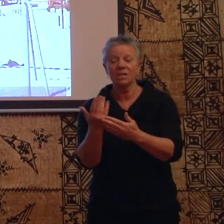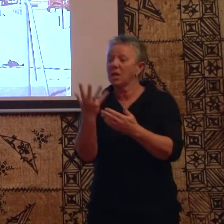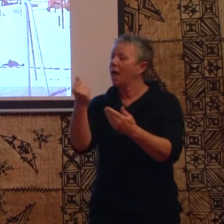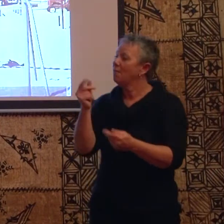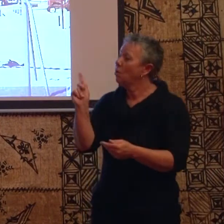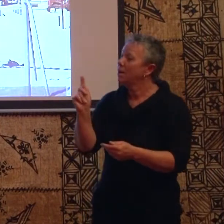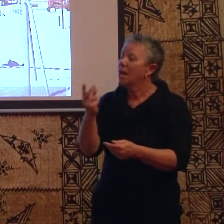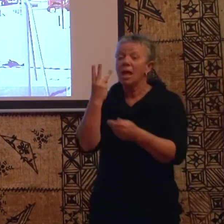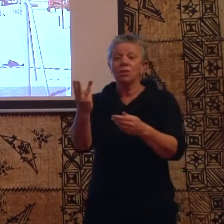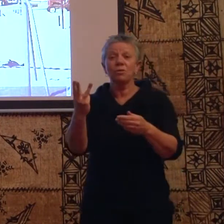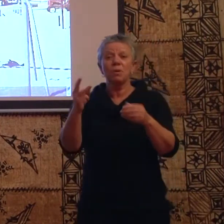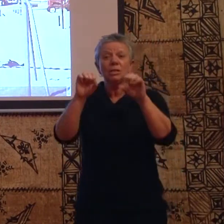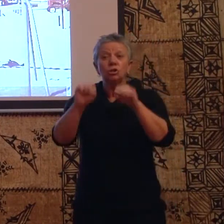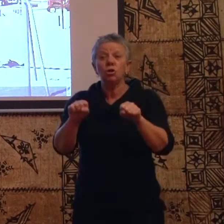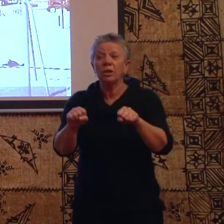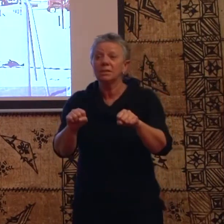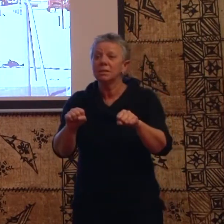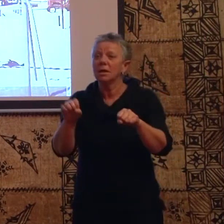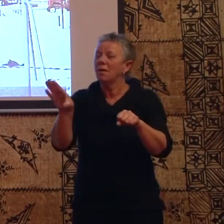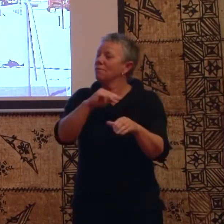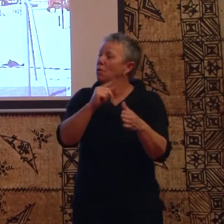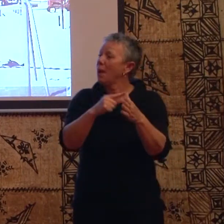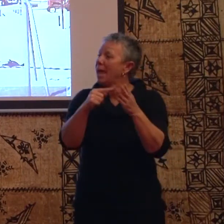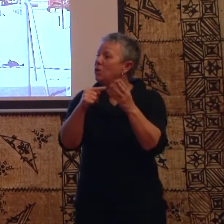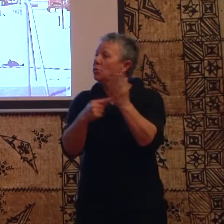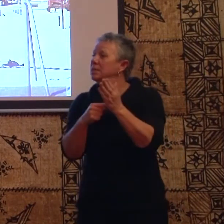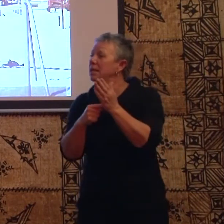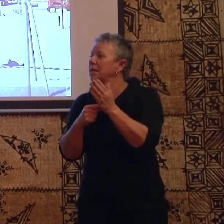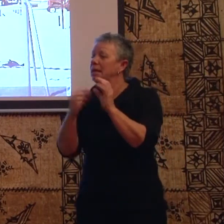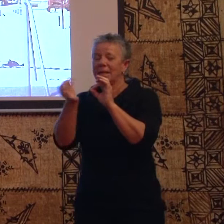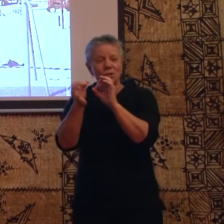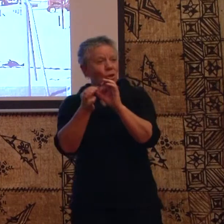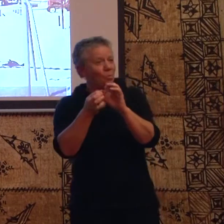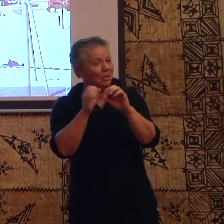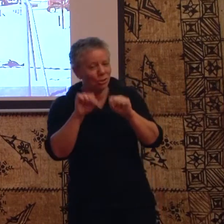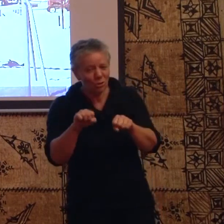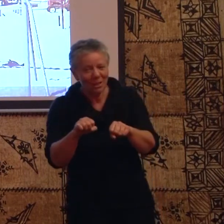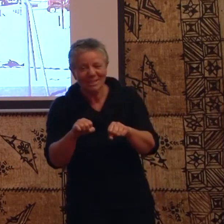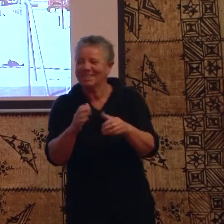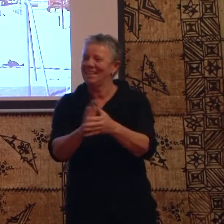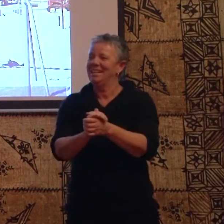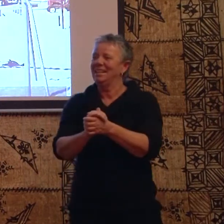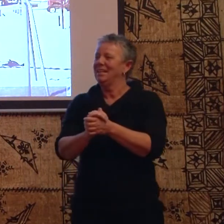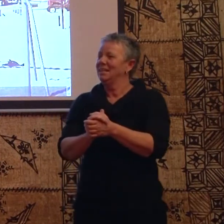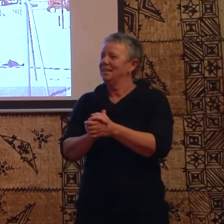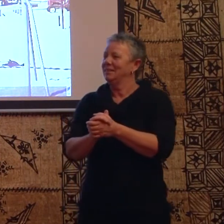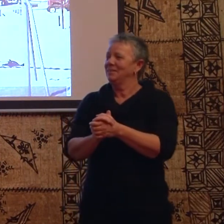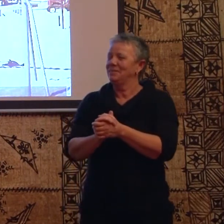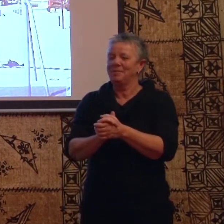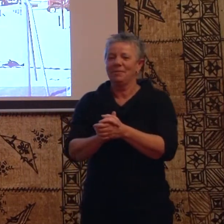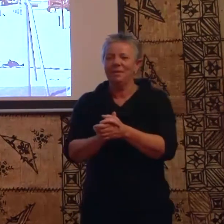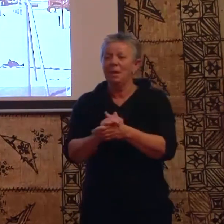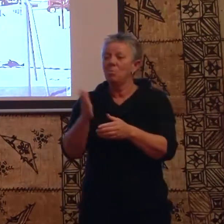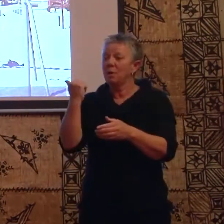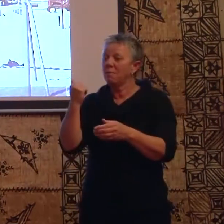three third and final year students from the Auckland University of Technology Sign Language Interpreting Program, which